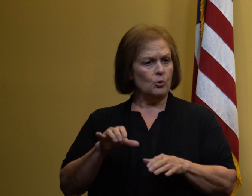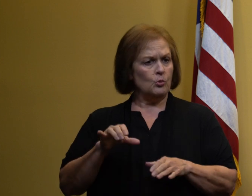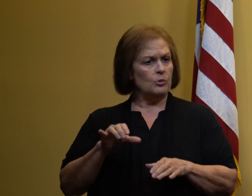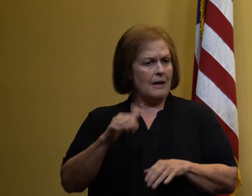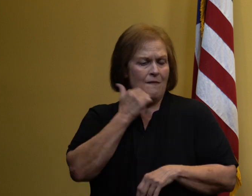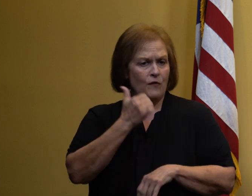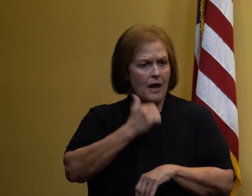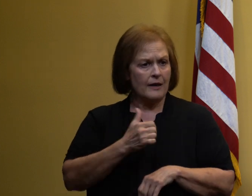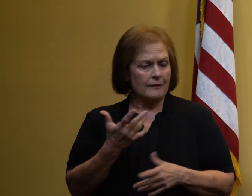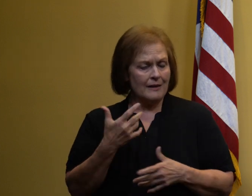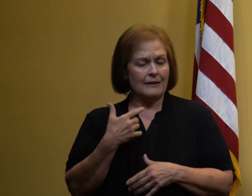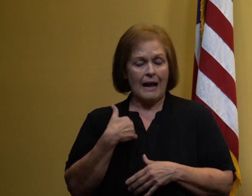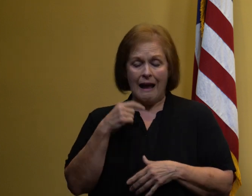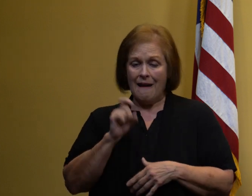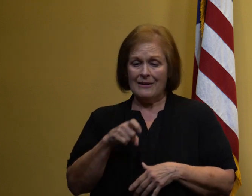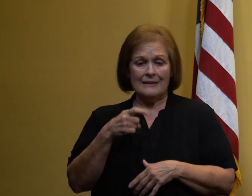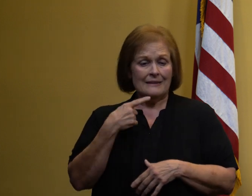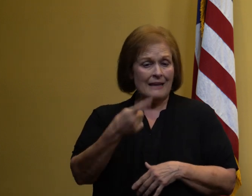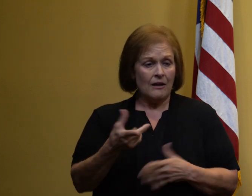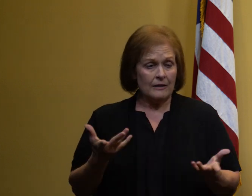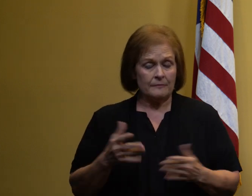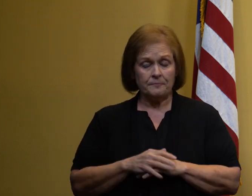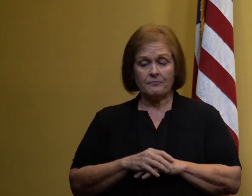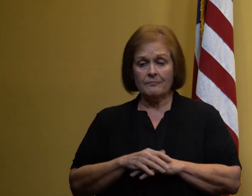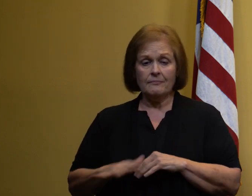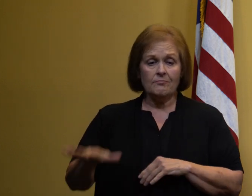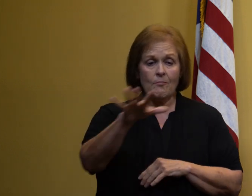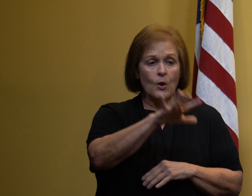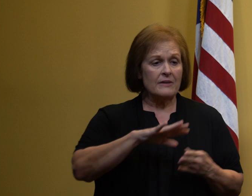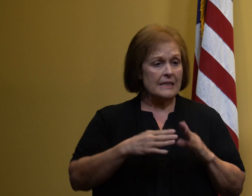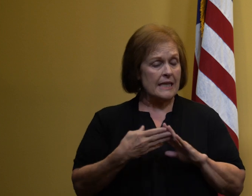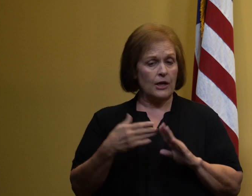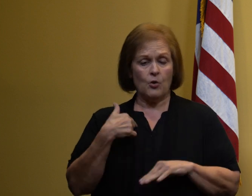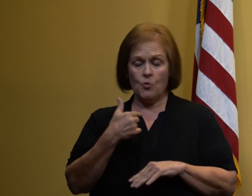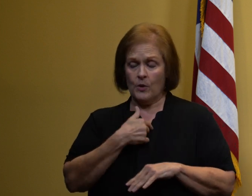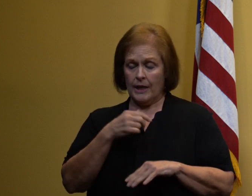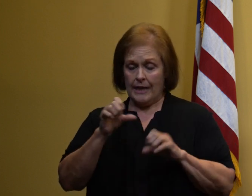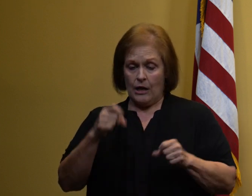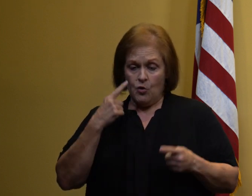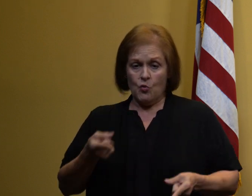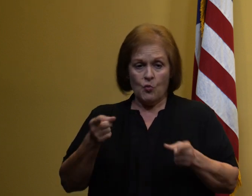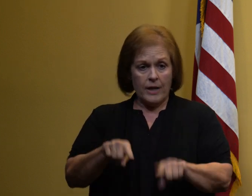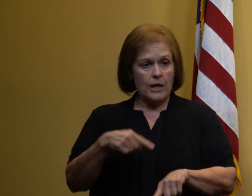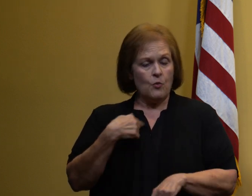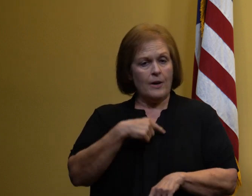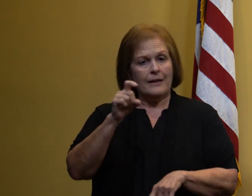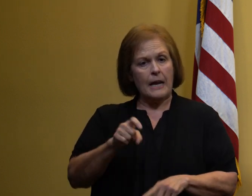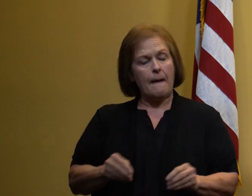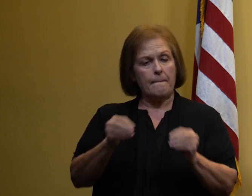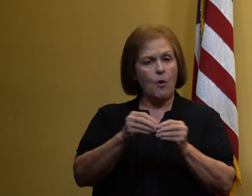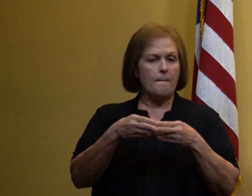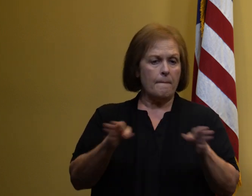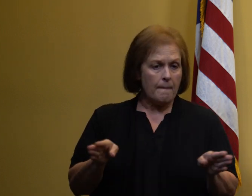day. And I have to say, across the city, we can all agree that we need more